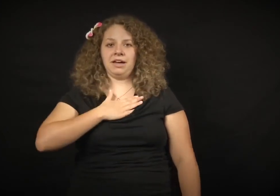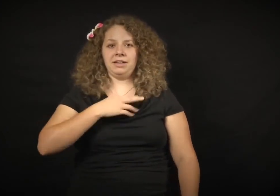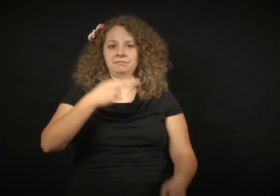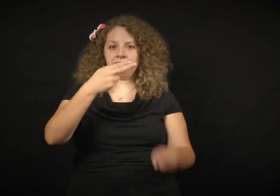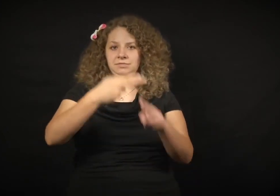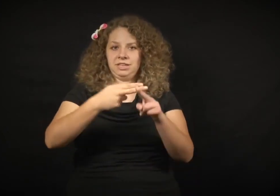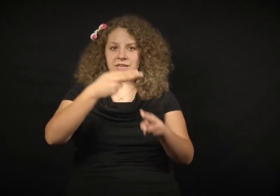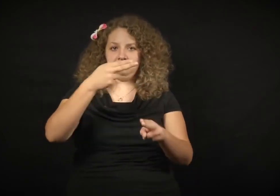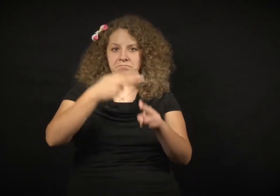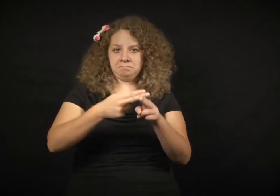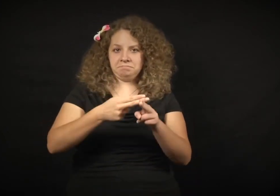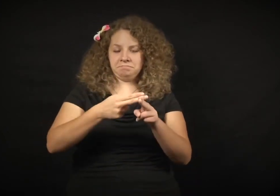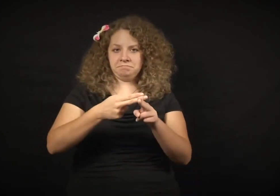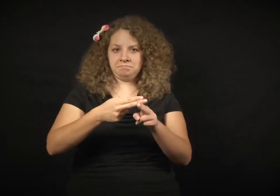My name.